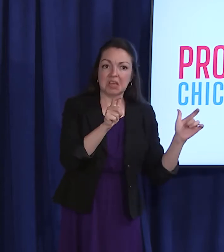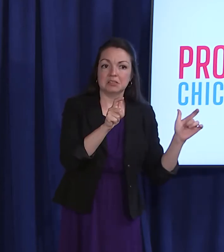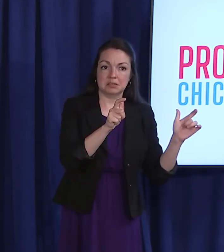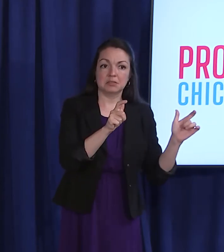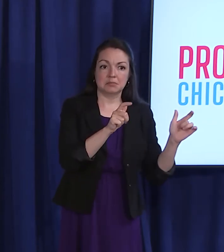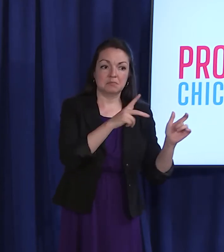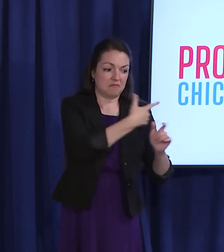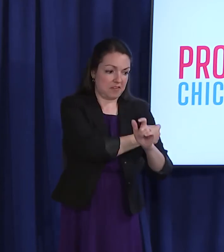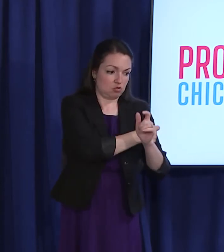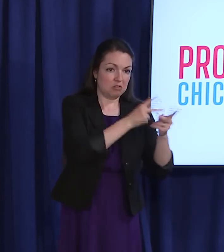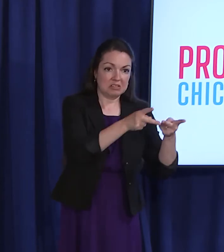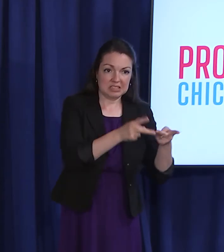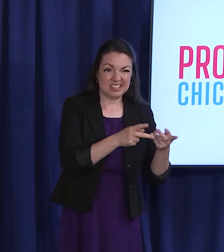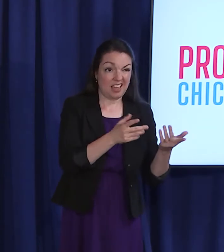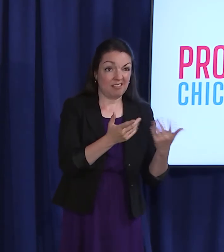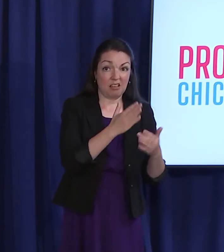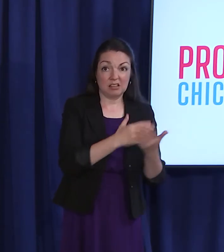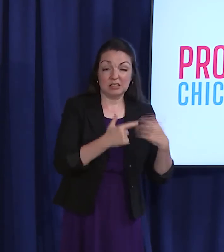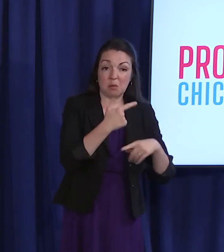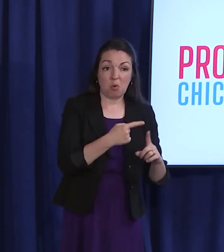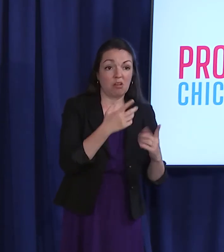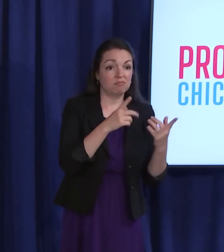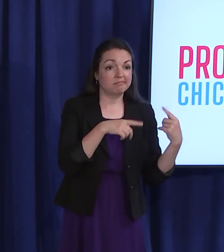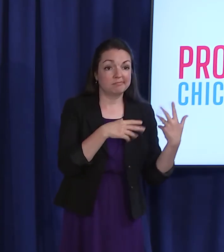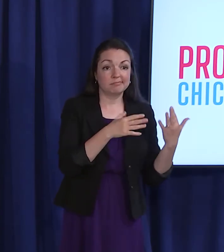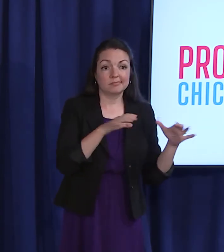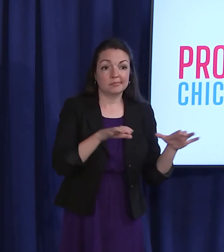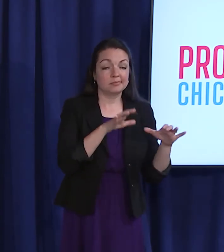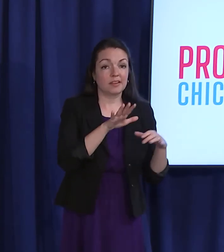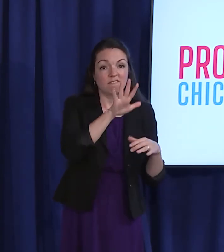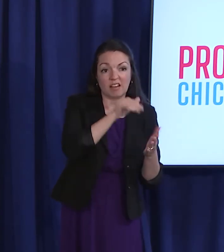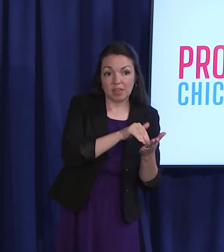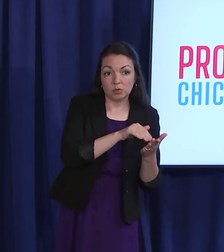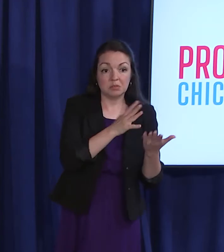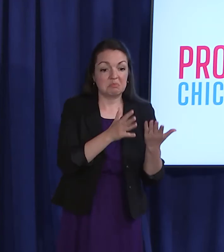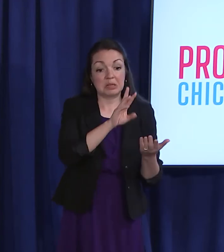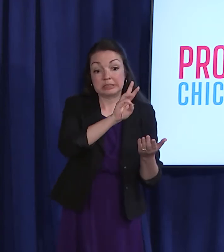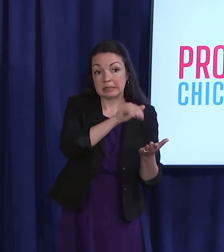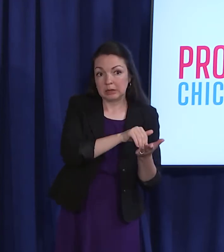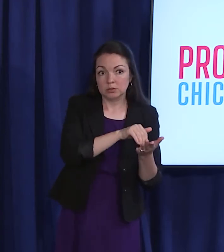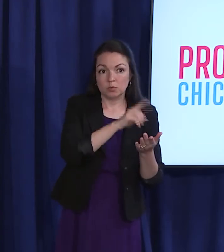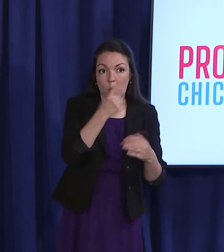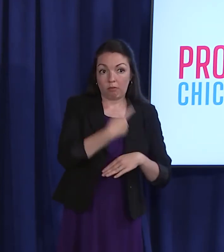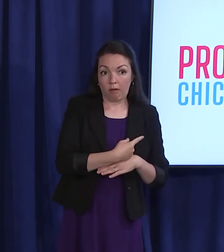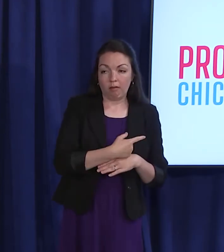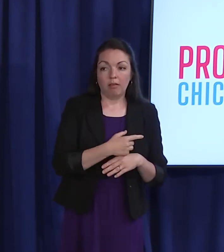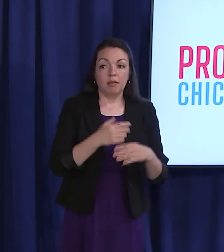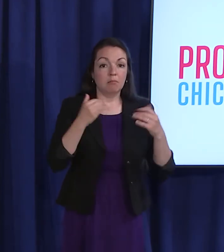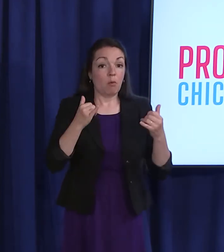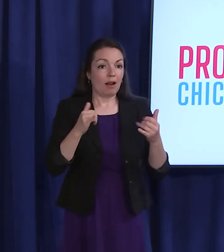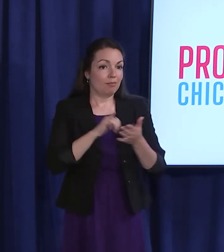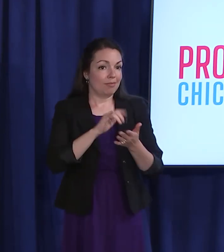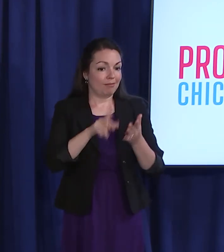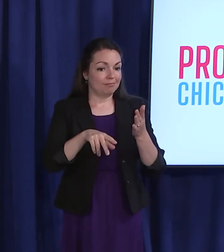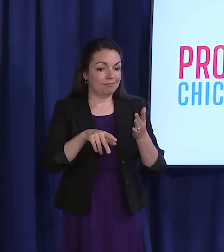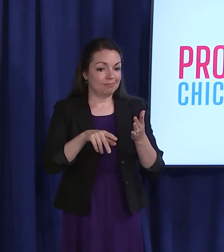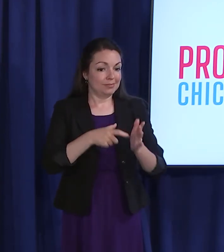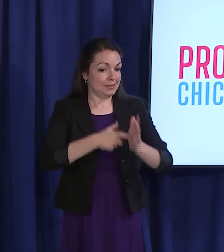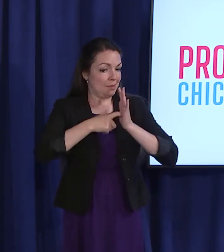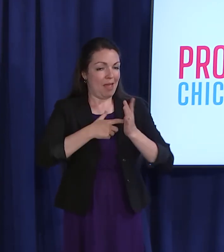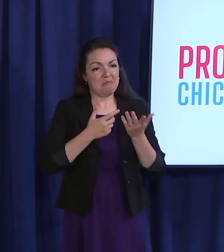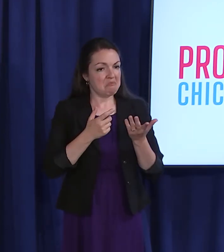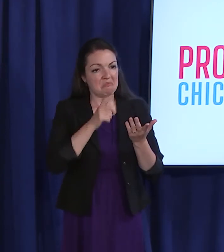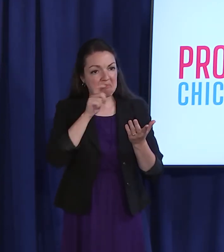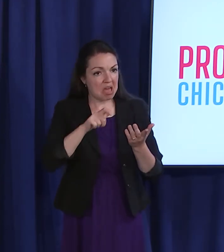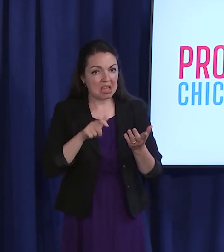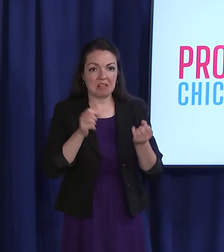that site at some points was doing 5,000, maybe even 6,000 doses in a single day. We don't have that kind of demand at this point. Typically where